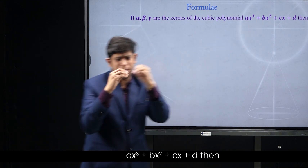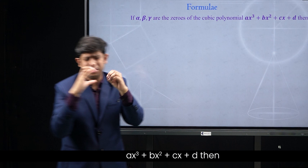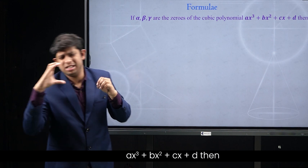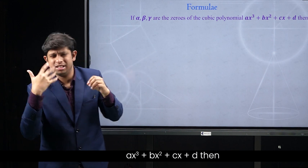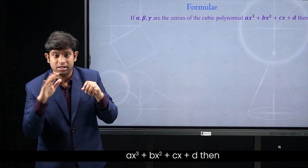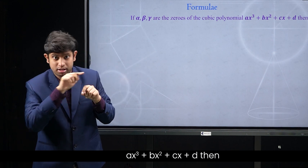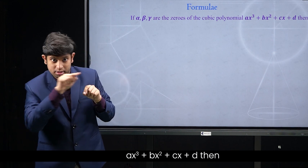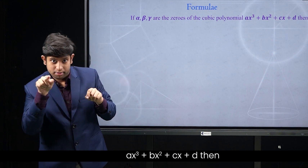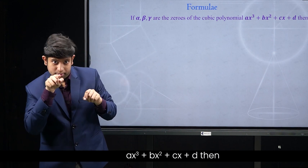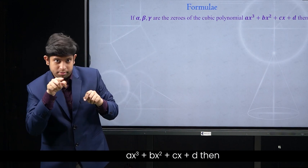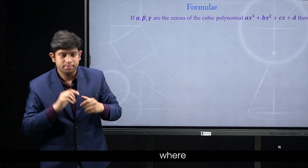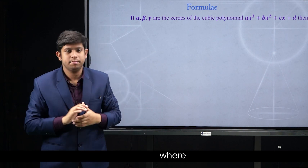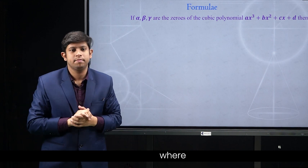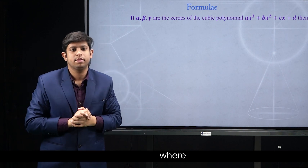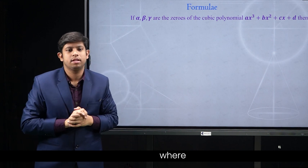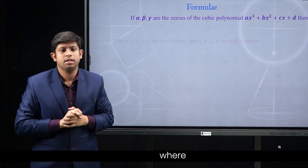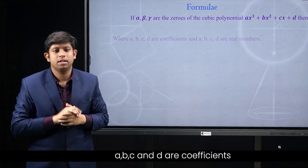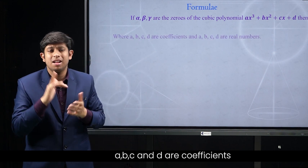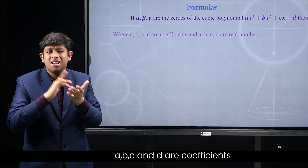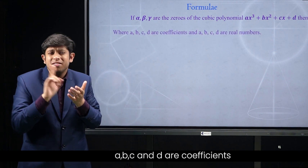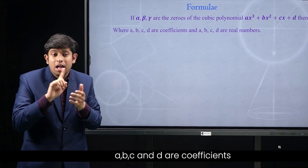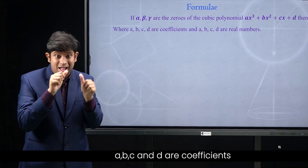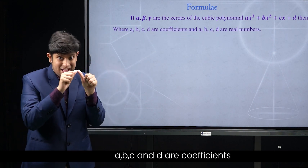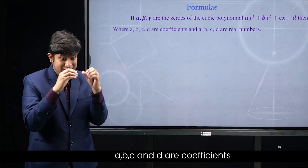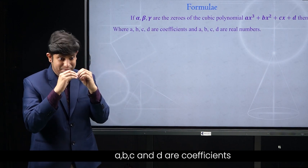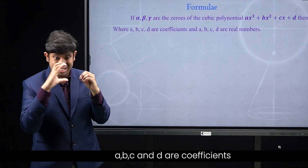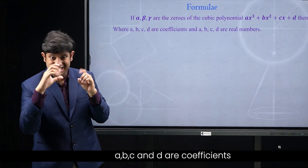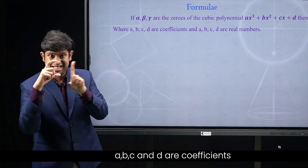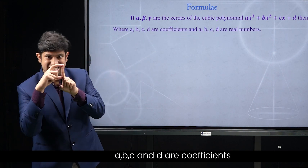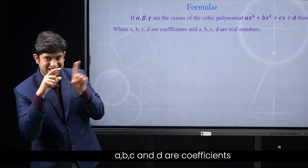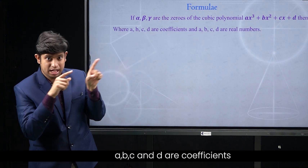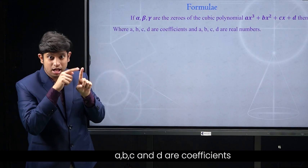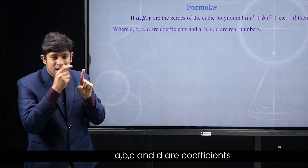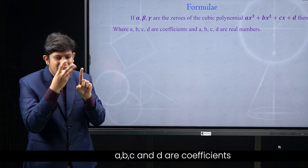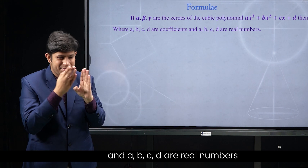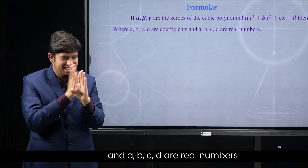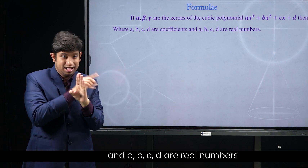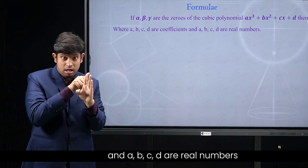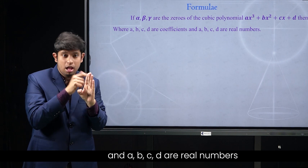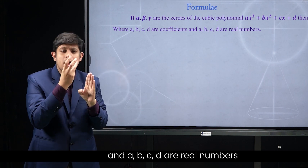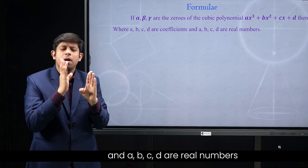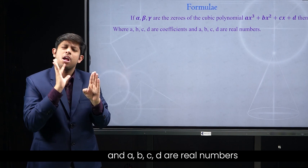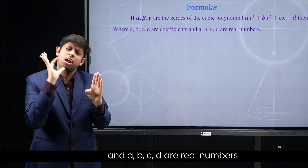then where a, b, c and d are coefficients and a, b, c, d are real